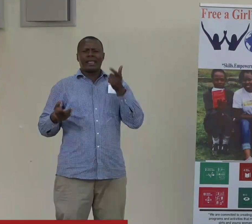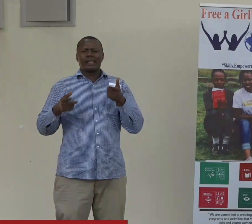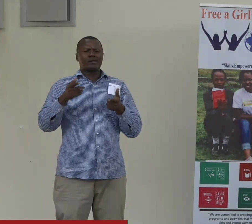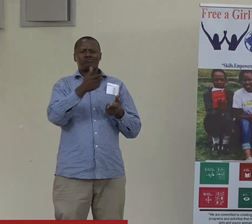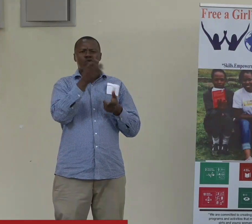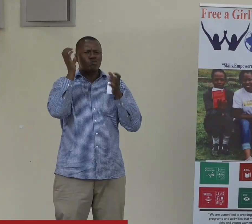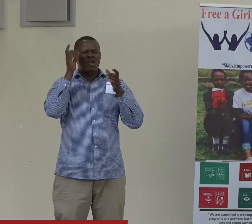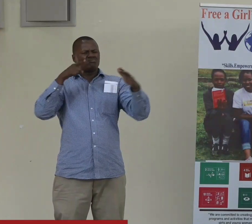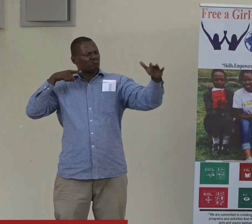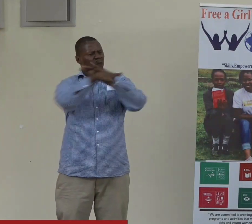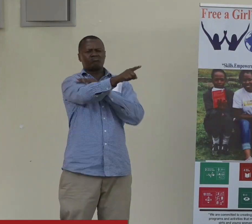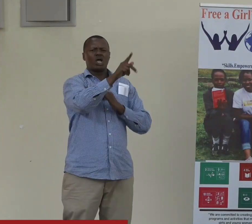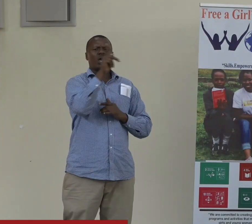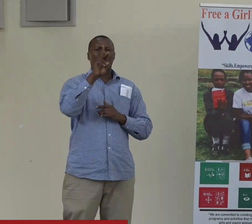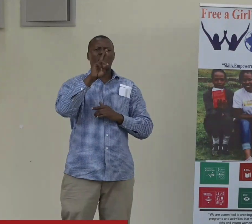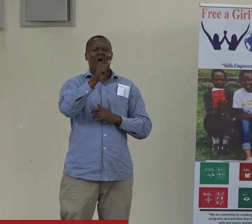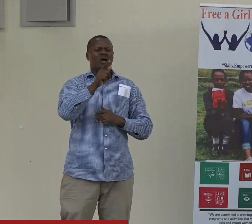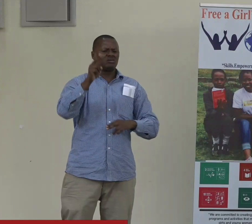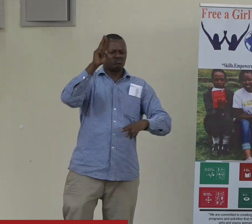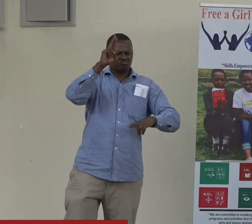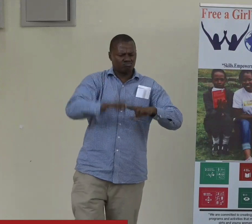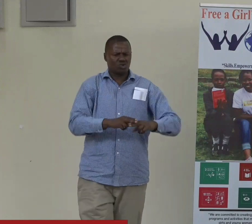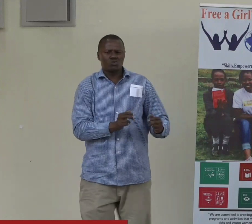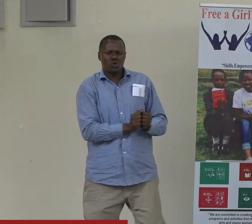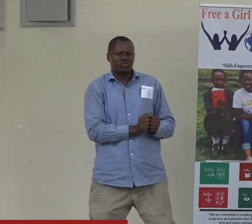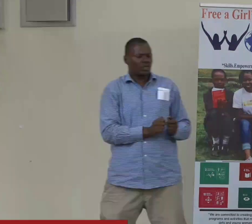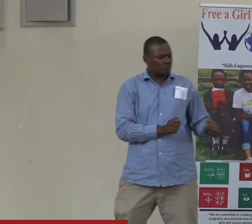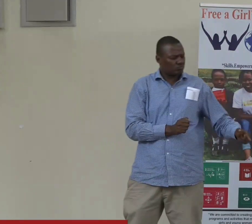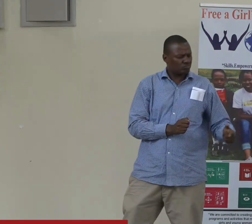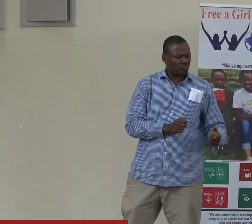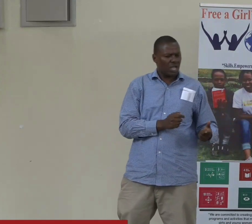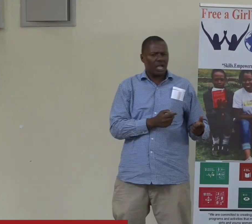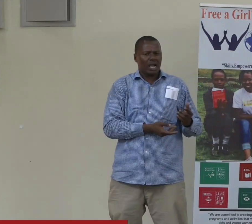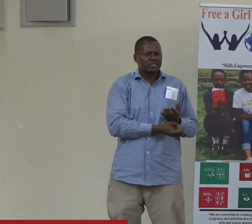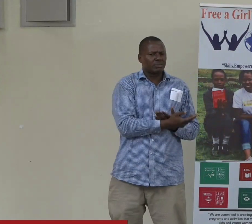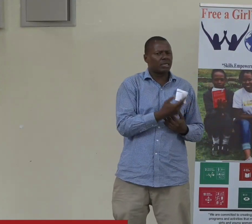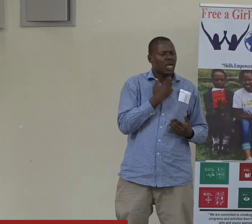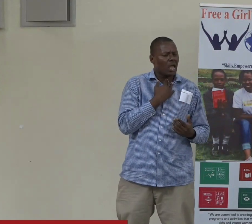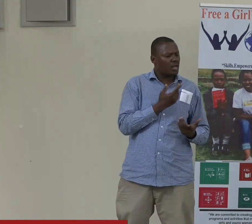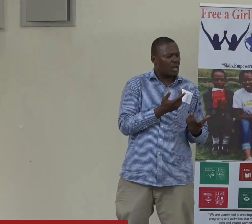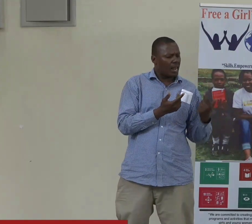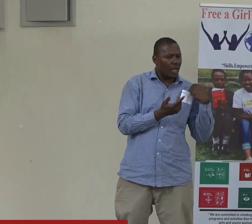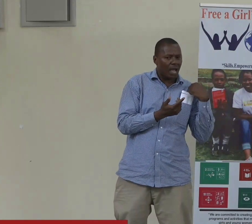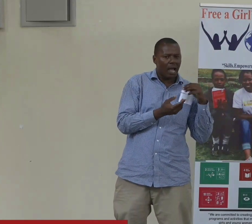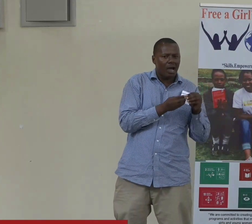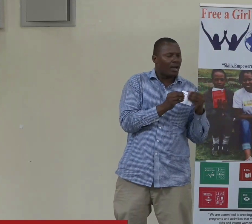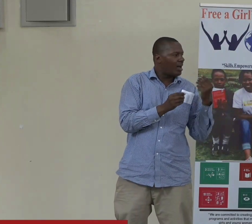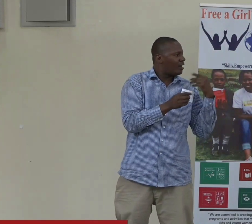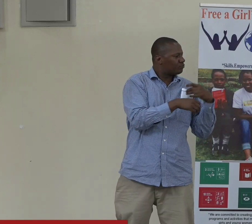at that point, I'm bankrupt, but many deaf go to that place. So they decide to go to KRA office.